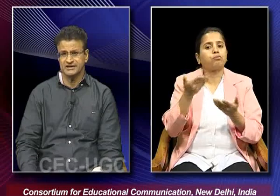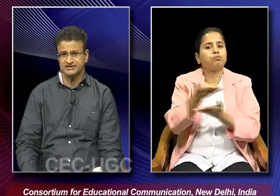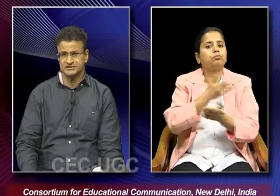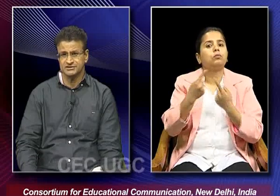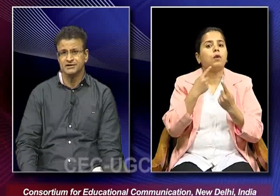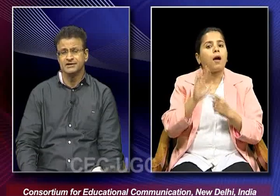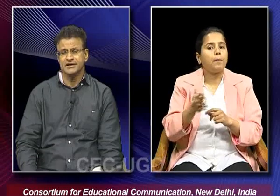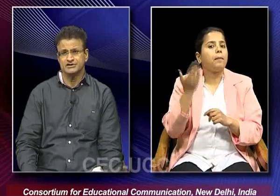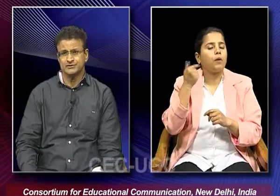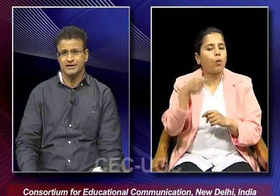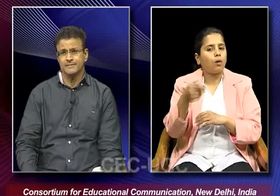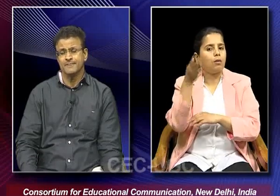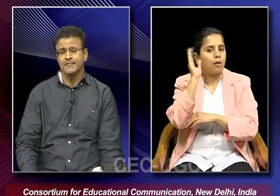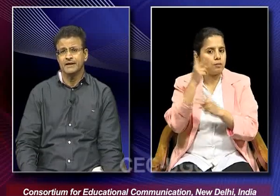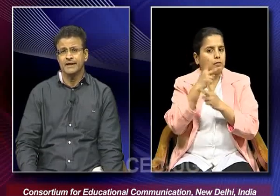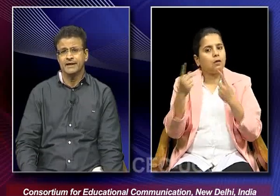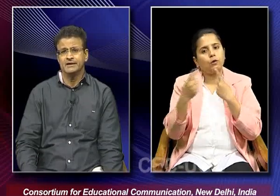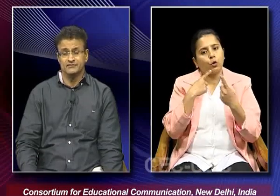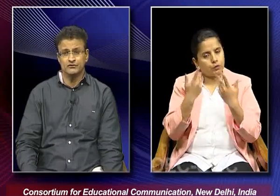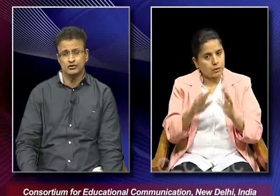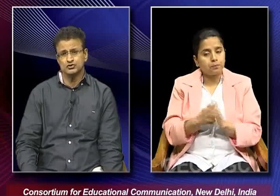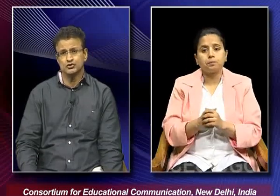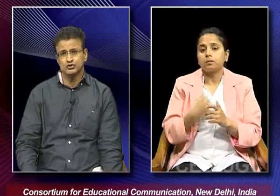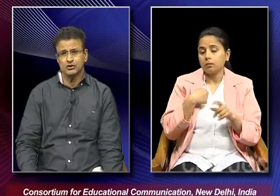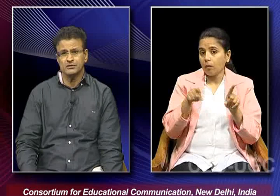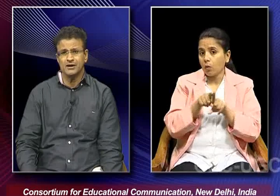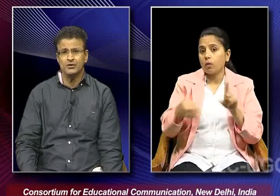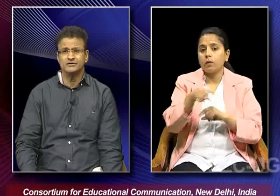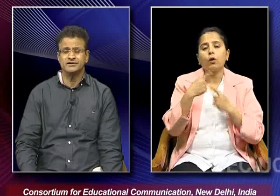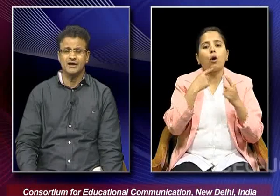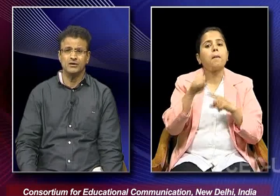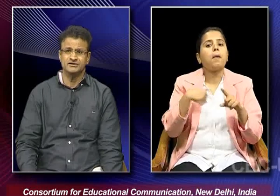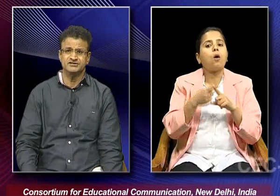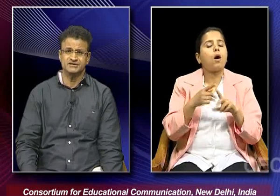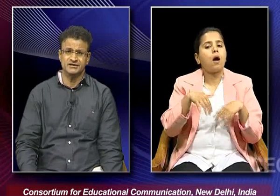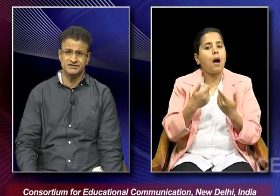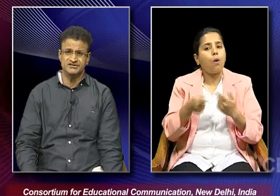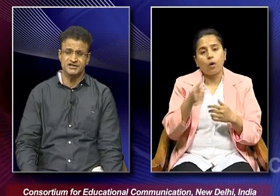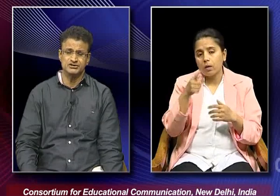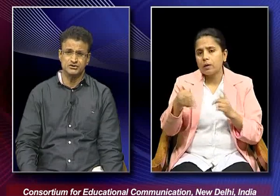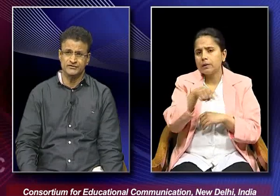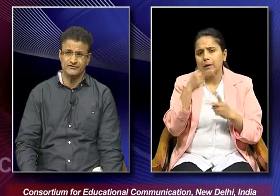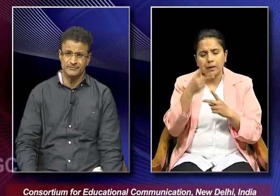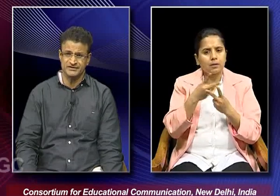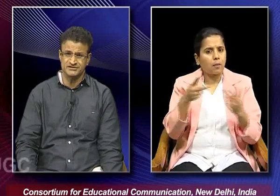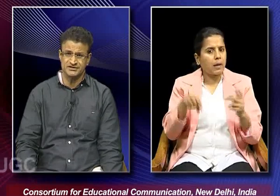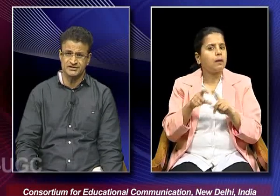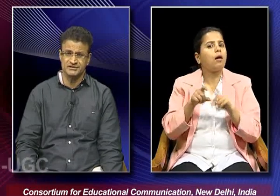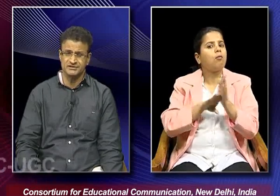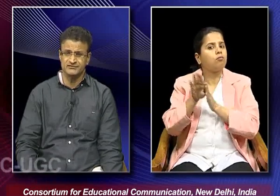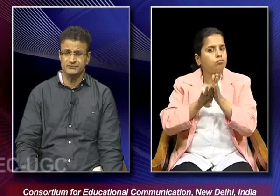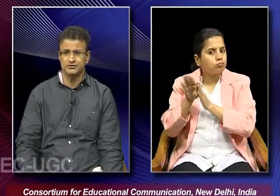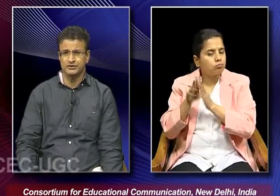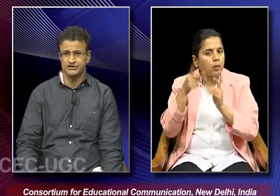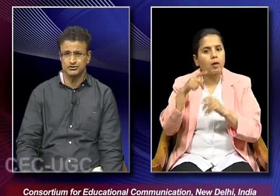earlier lecture as well. And we were also talking about that how these kinds of developments in